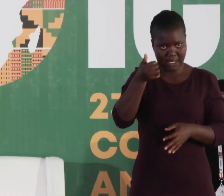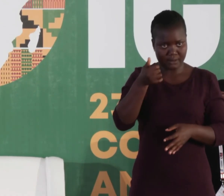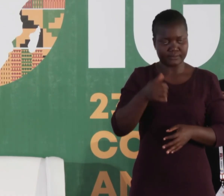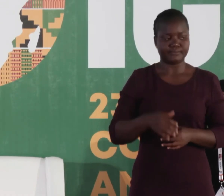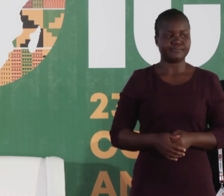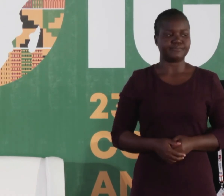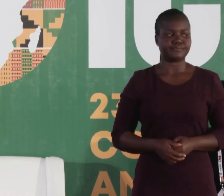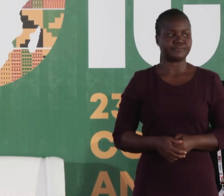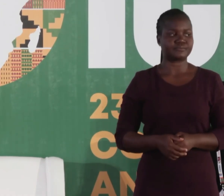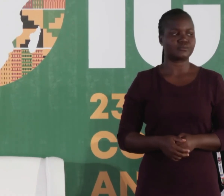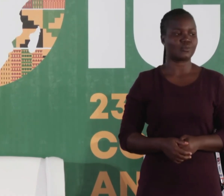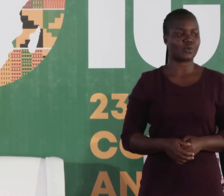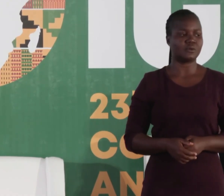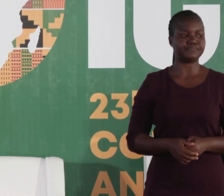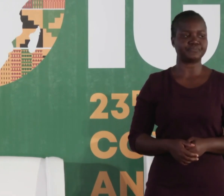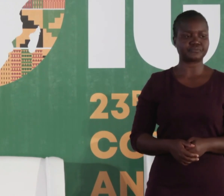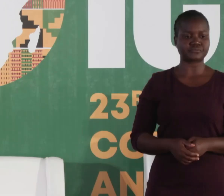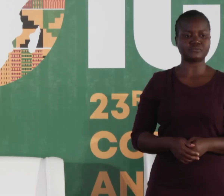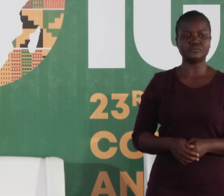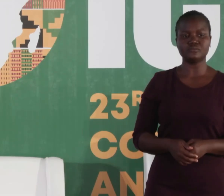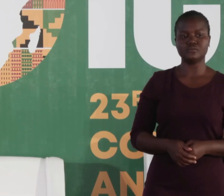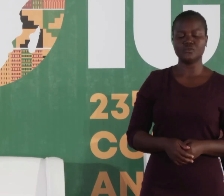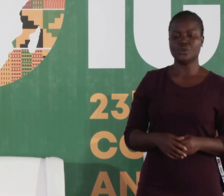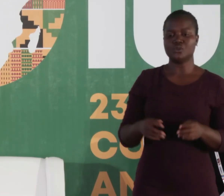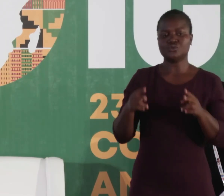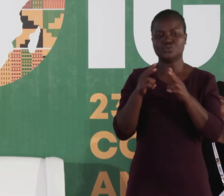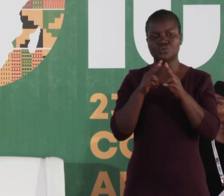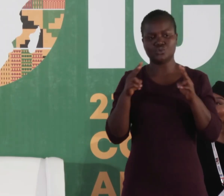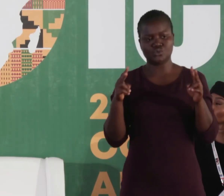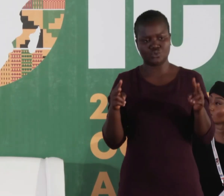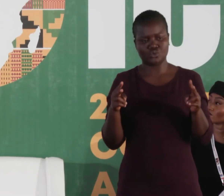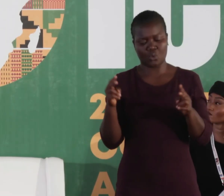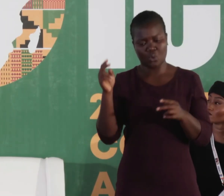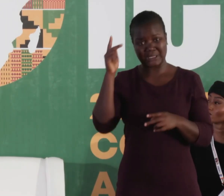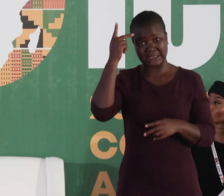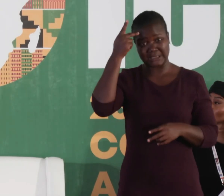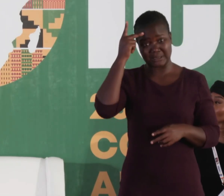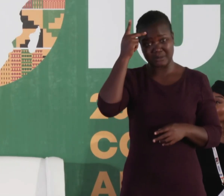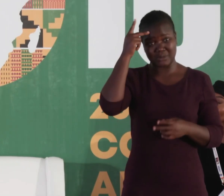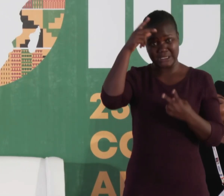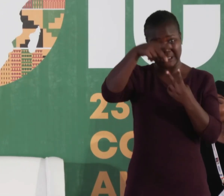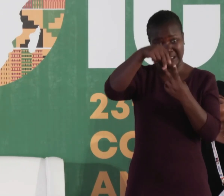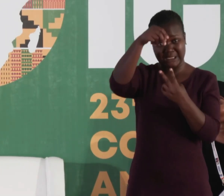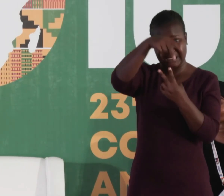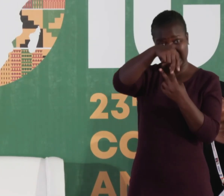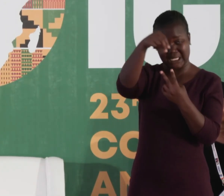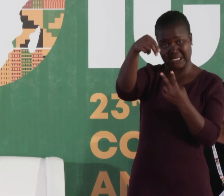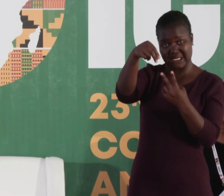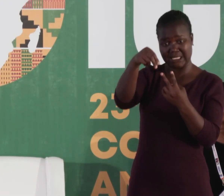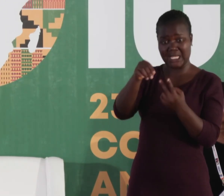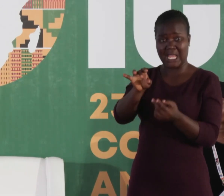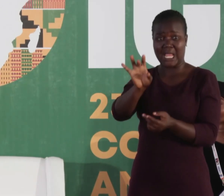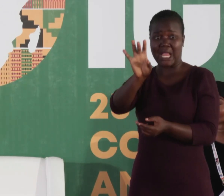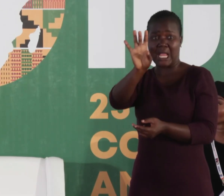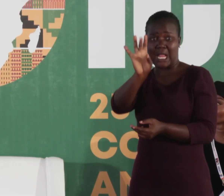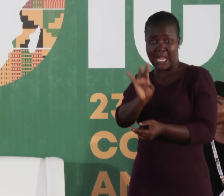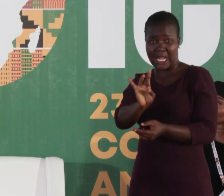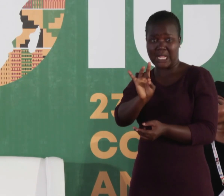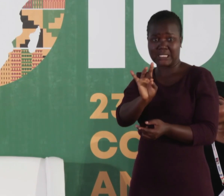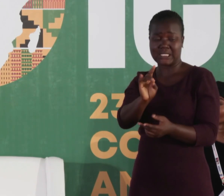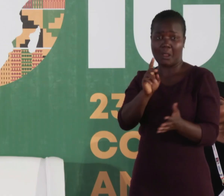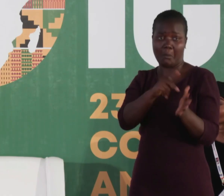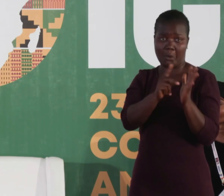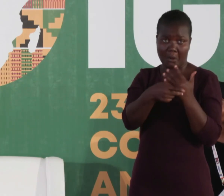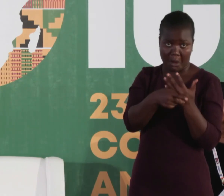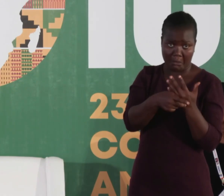study. So we purposely selected 8 KP program outreach sites in